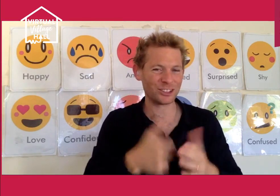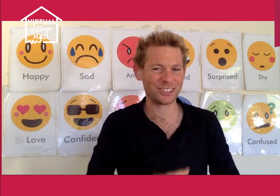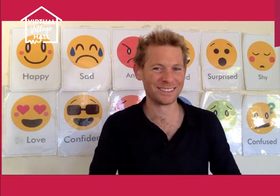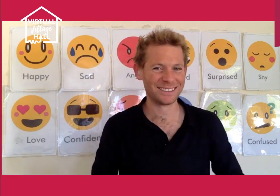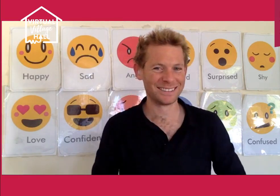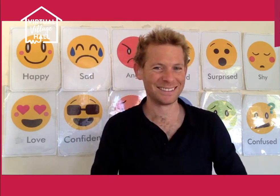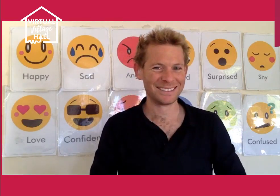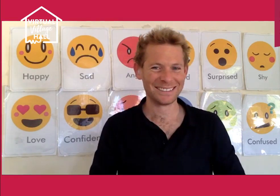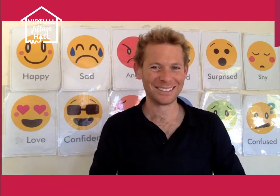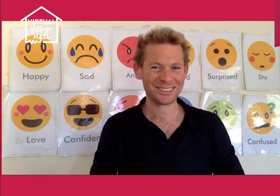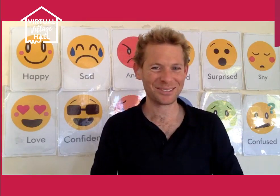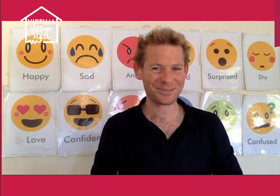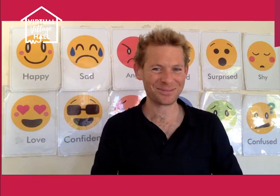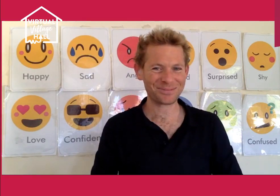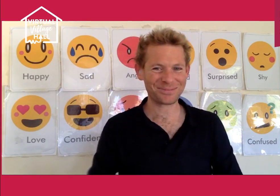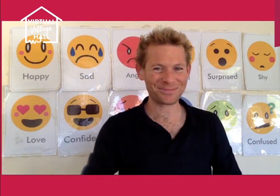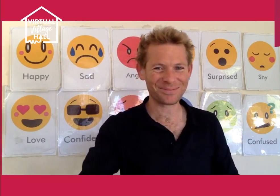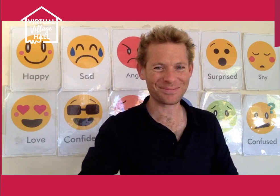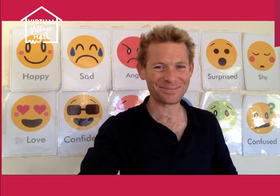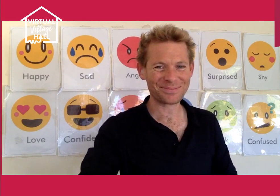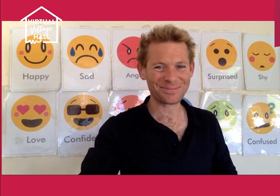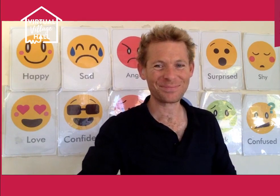happy to get any recommendations you've got.